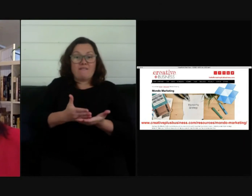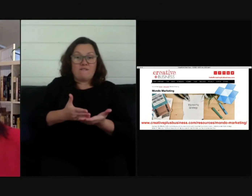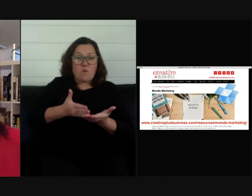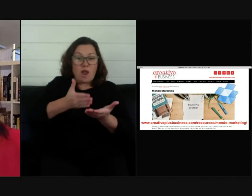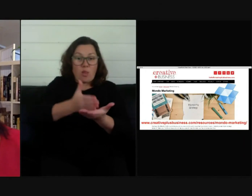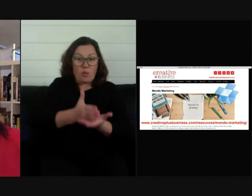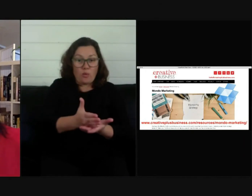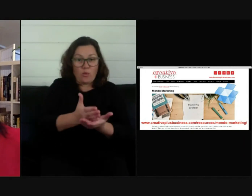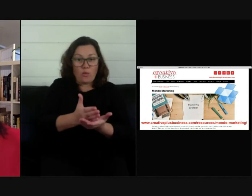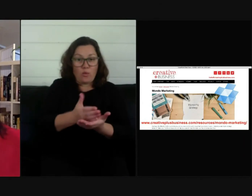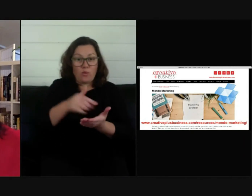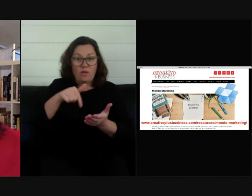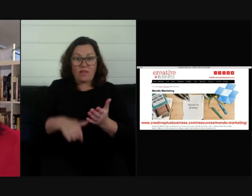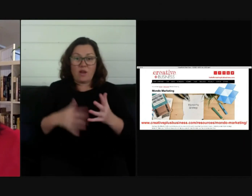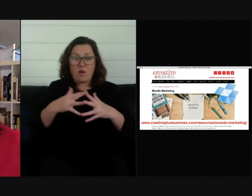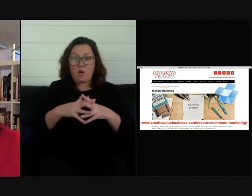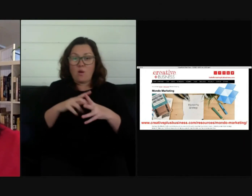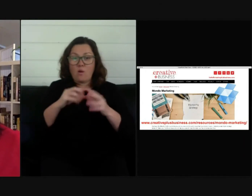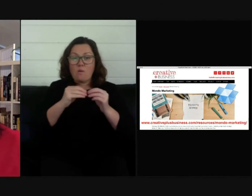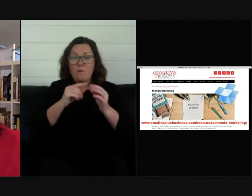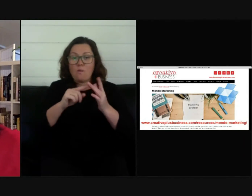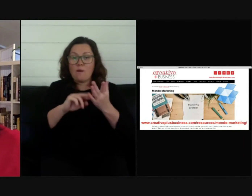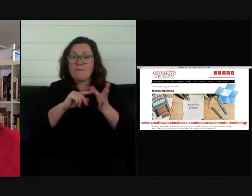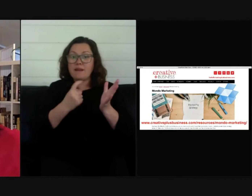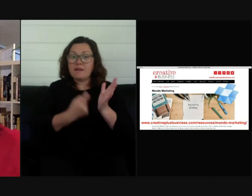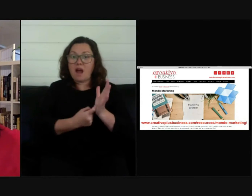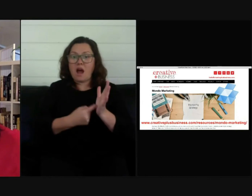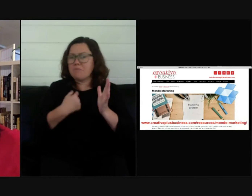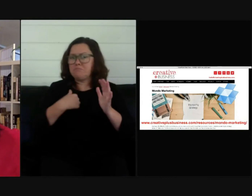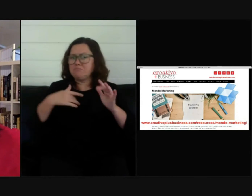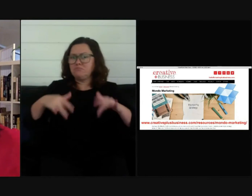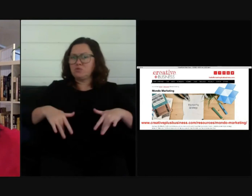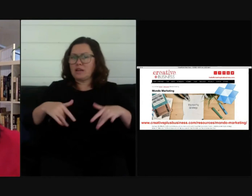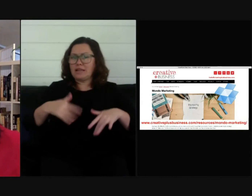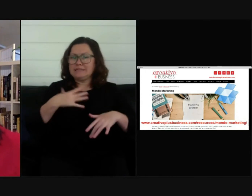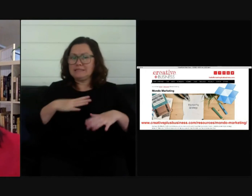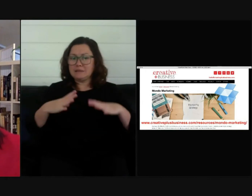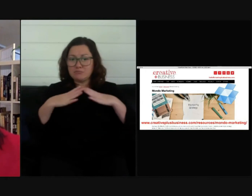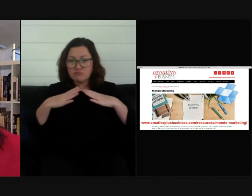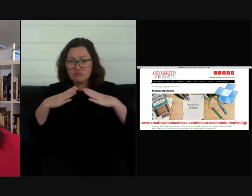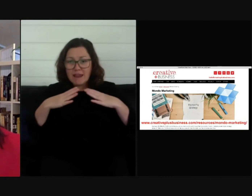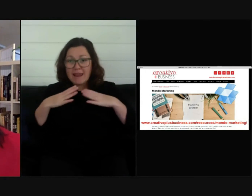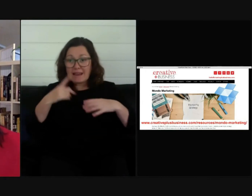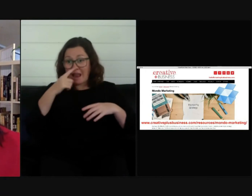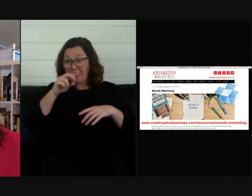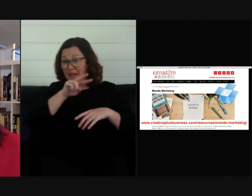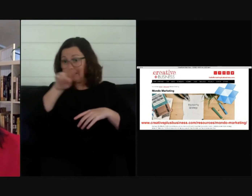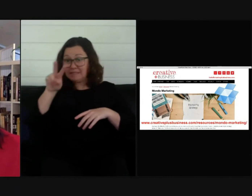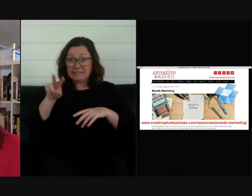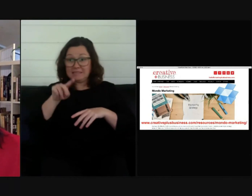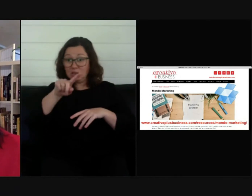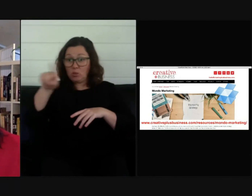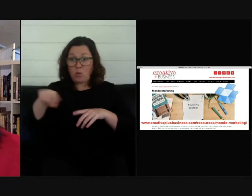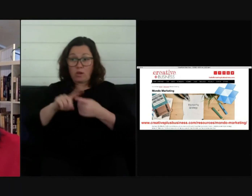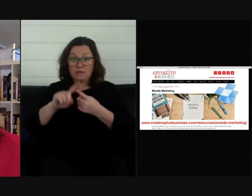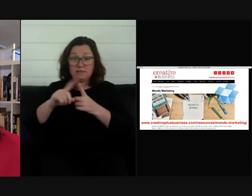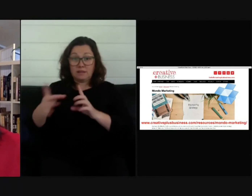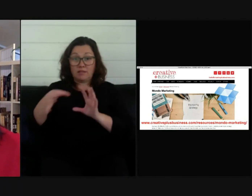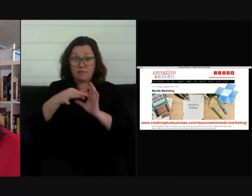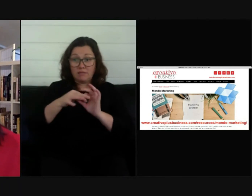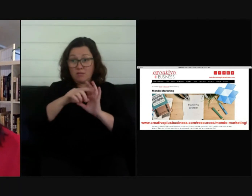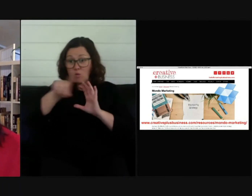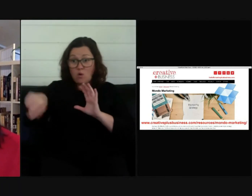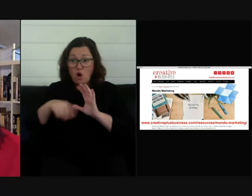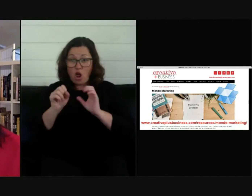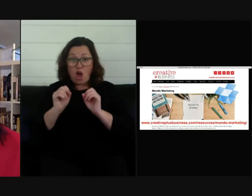break. Hopefully you guys are all okay as well. I can see you're all still in there, which is awesome. Are you all okay? Can someone let me know in the chat if